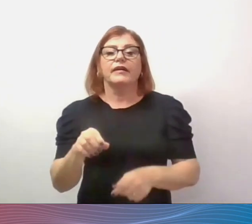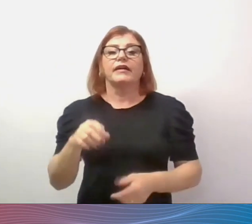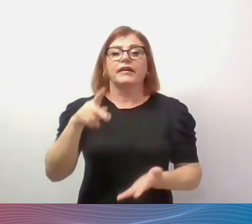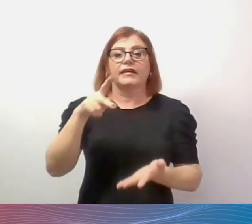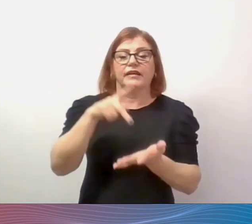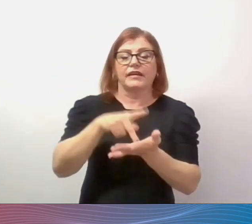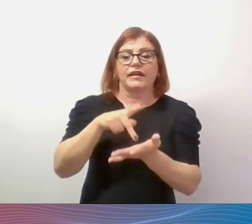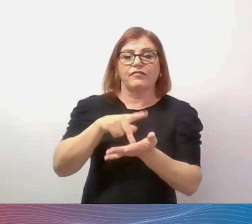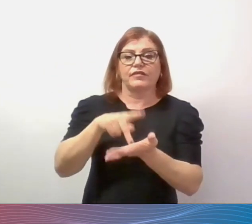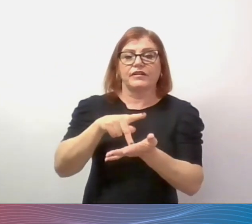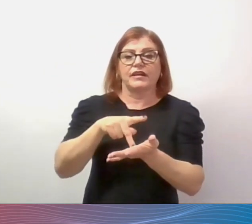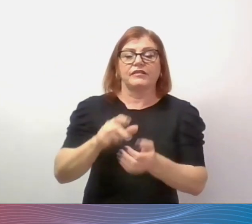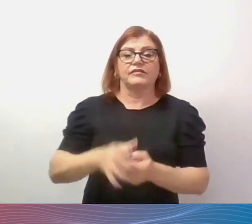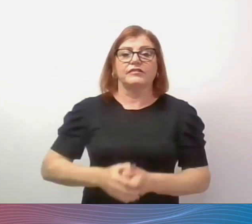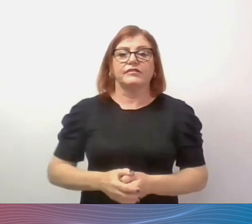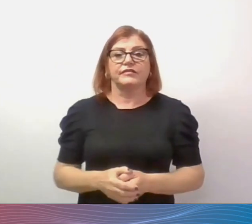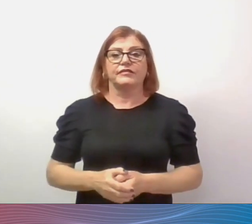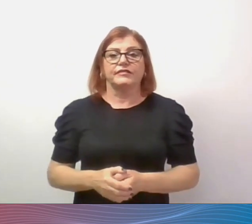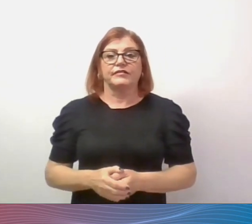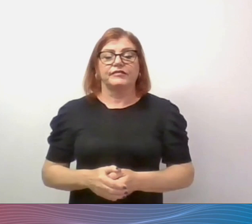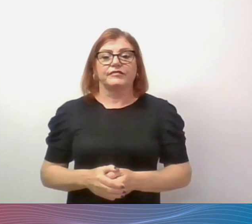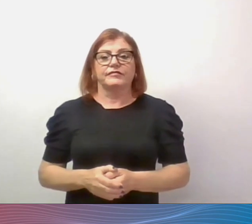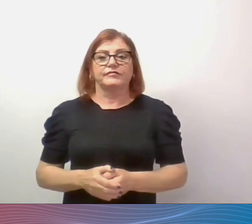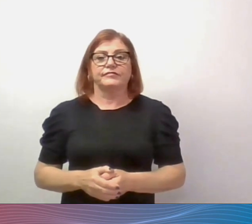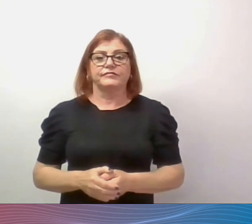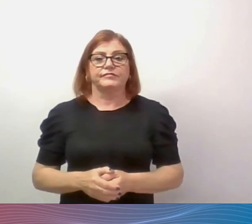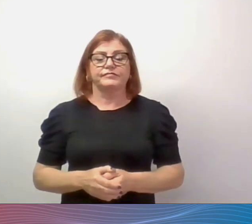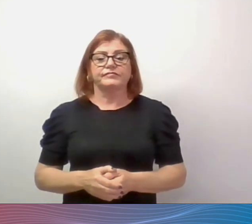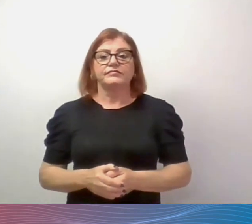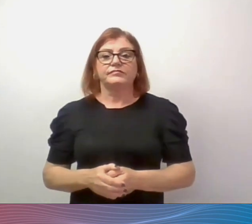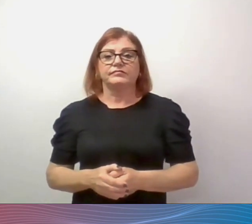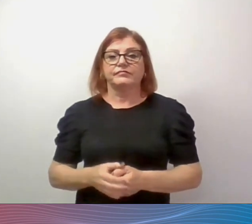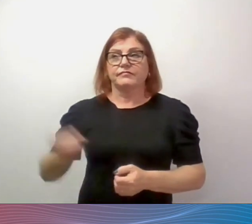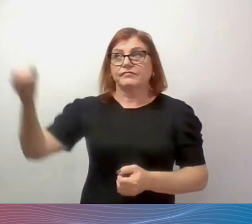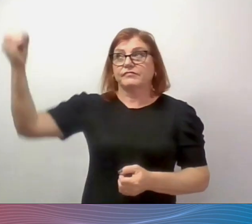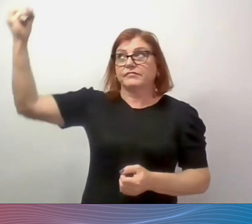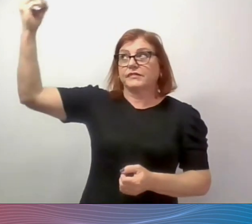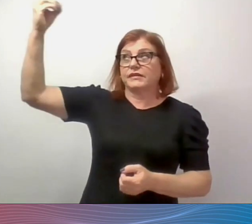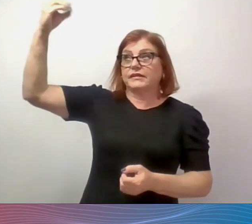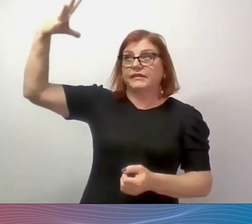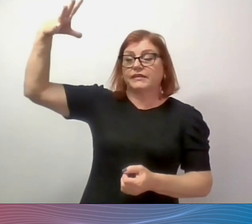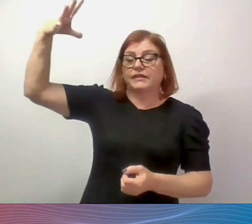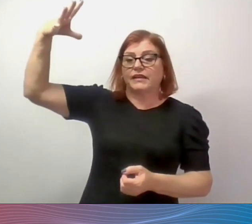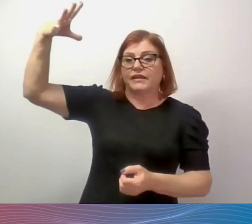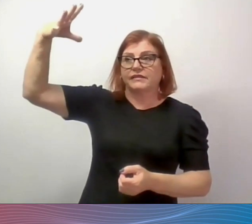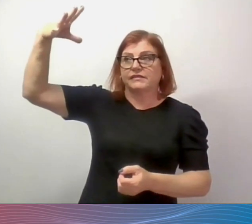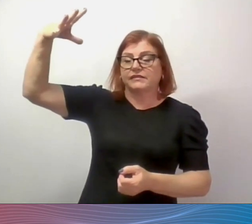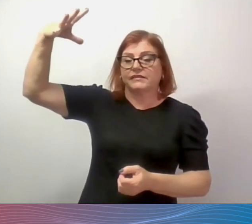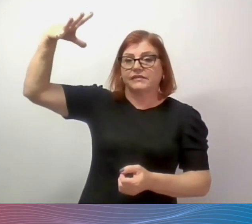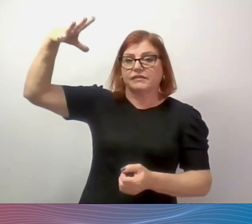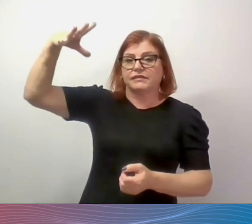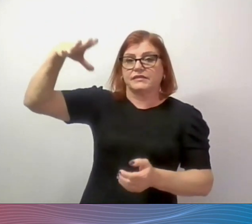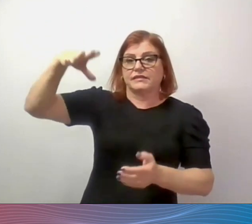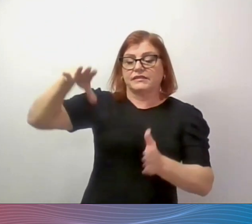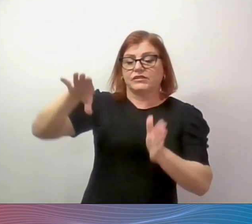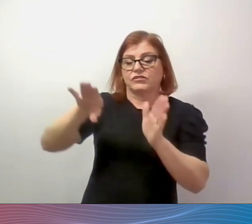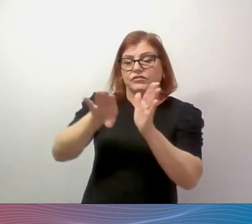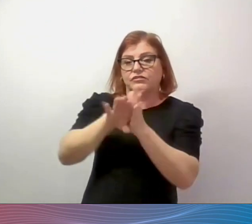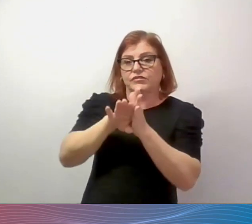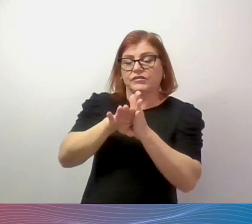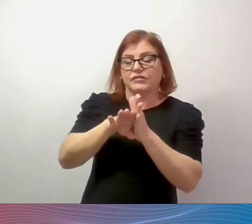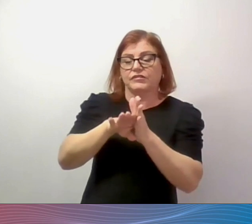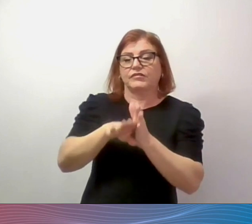extremidade de Deus que chegou ao homem. Grace is one extreme from God which arrived to